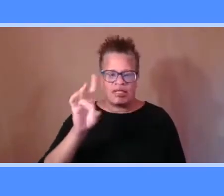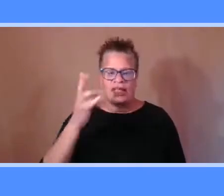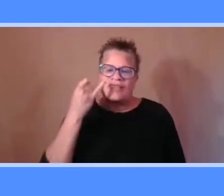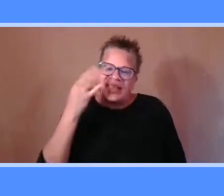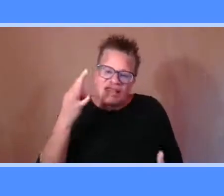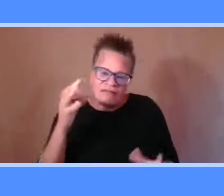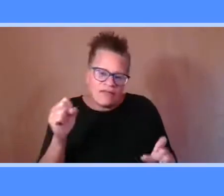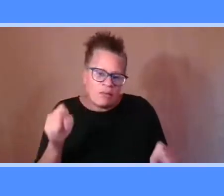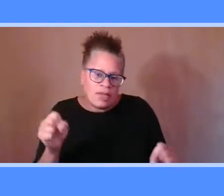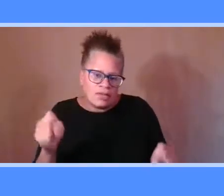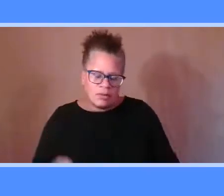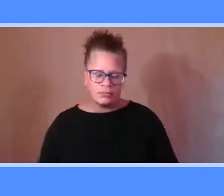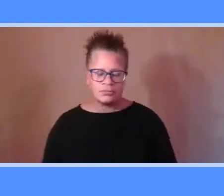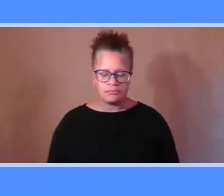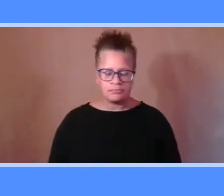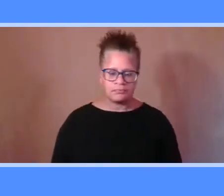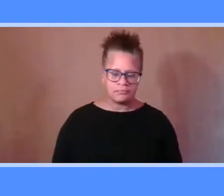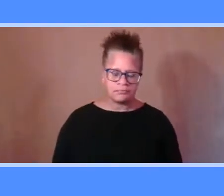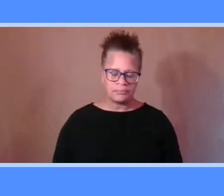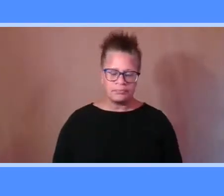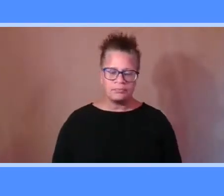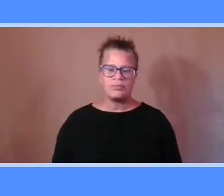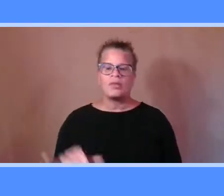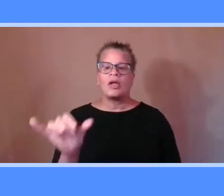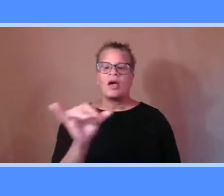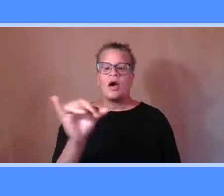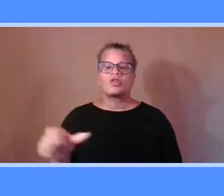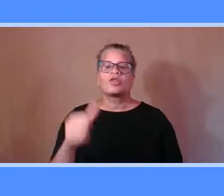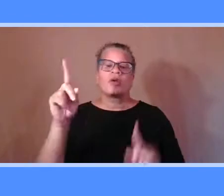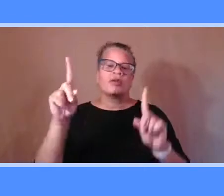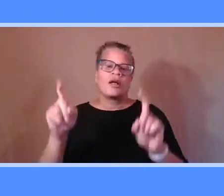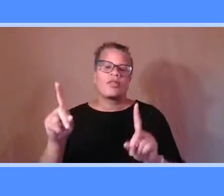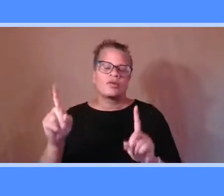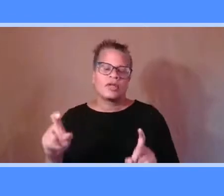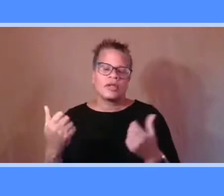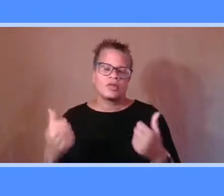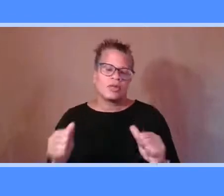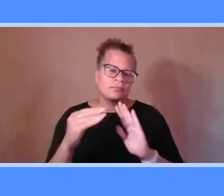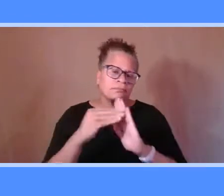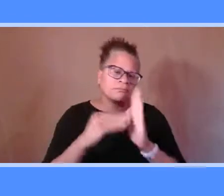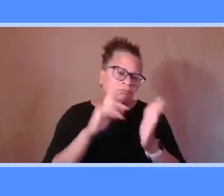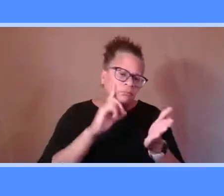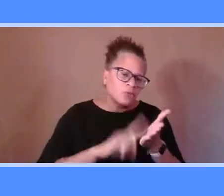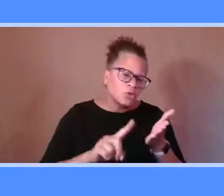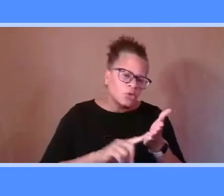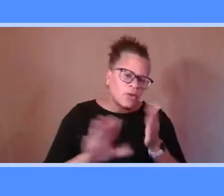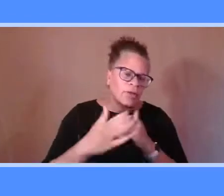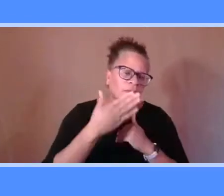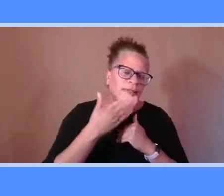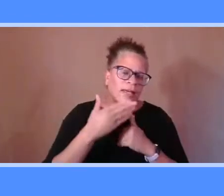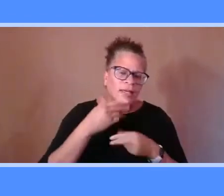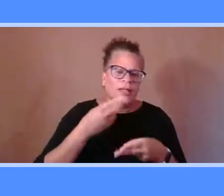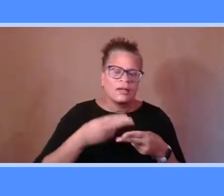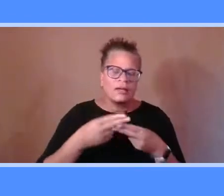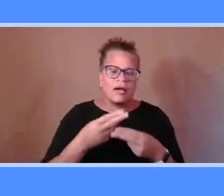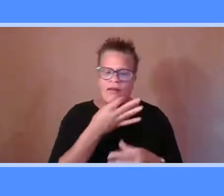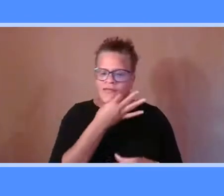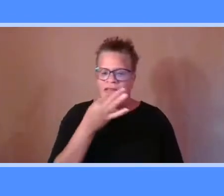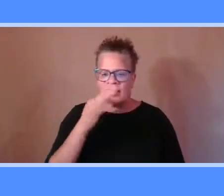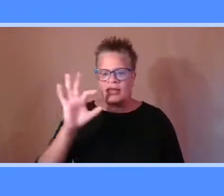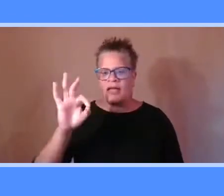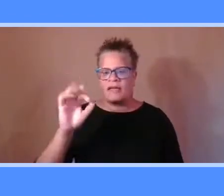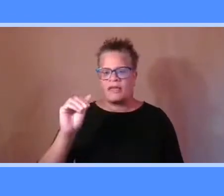possible. And then there's another test that we use to track diabetes, and that's called a fasting